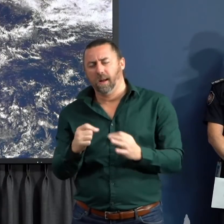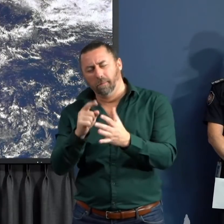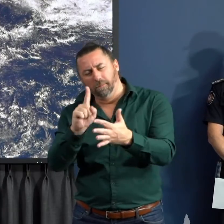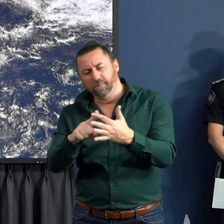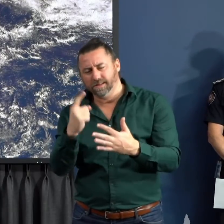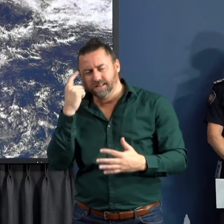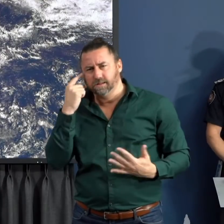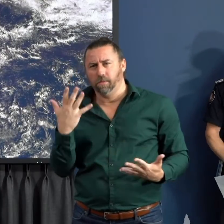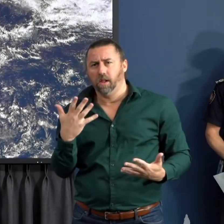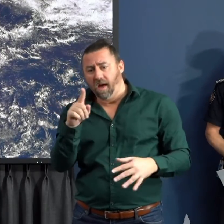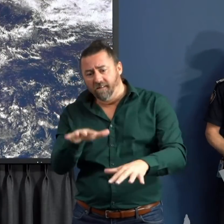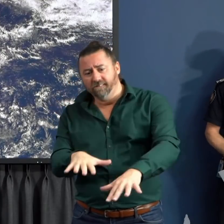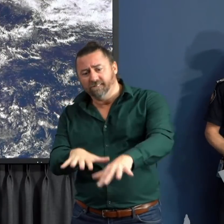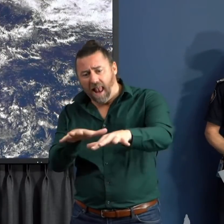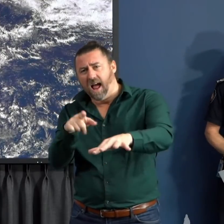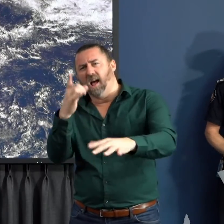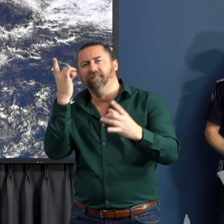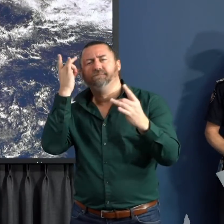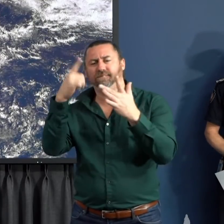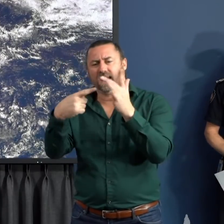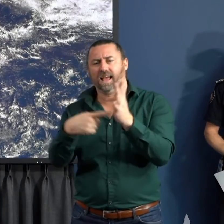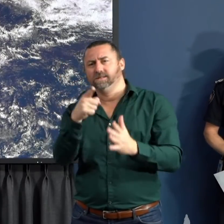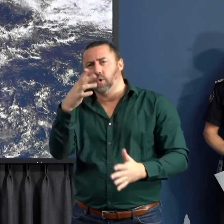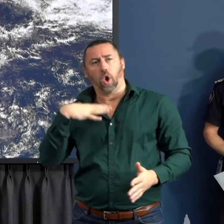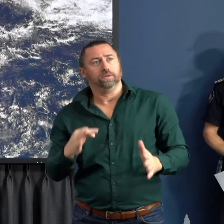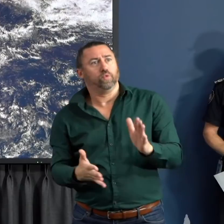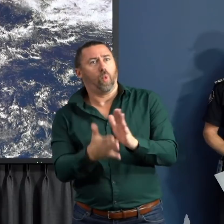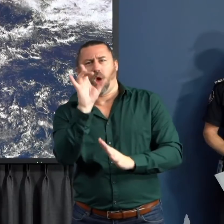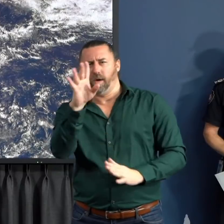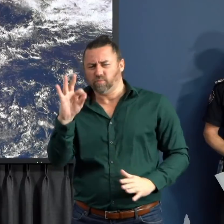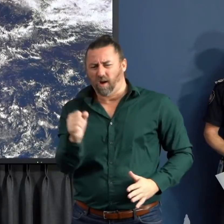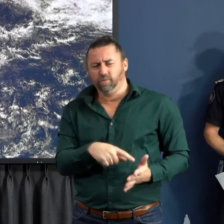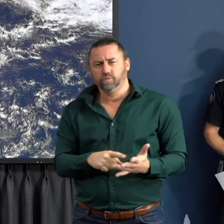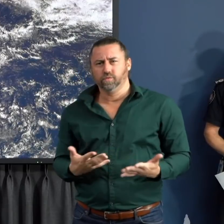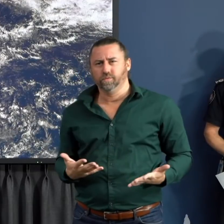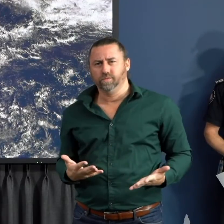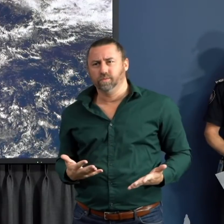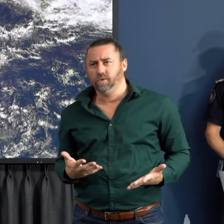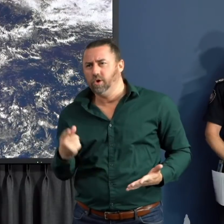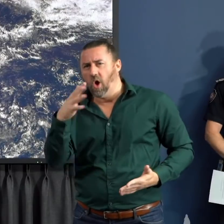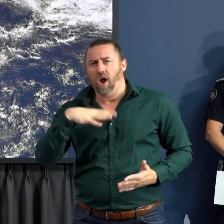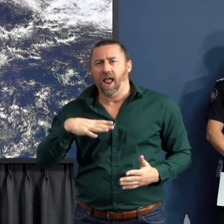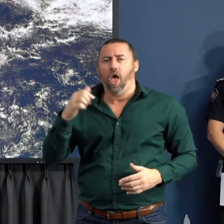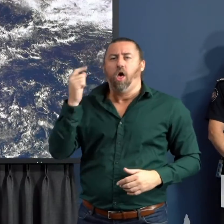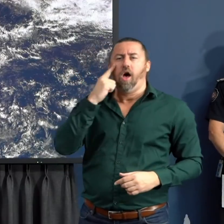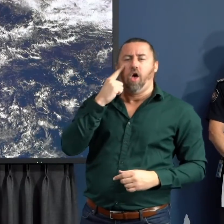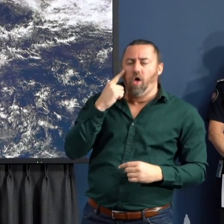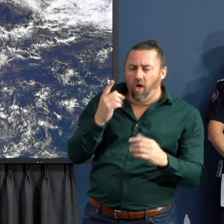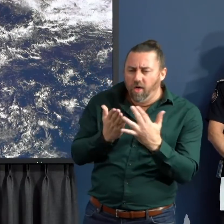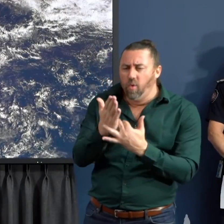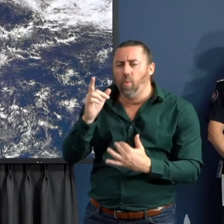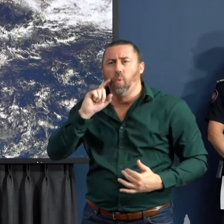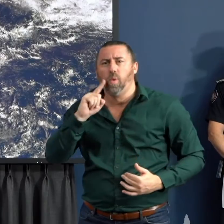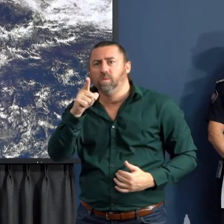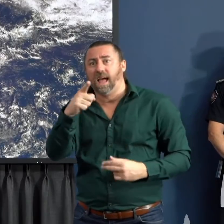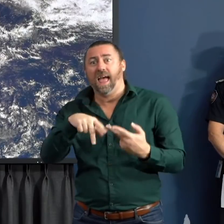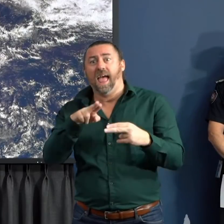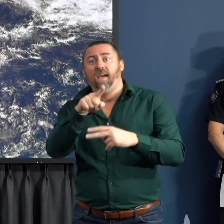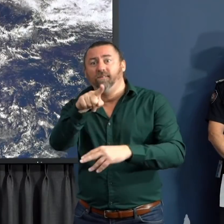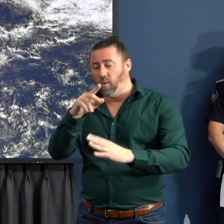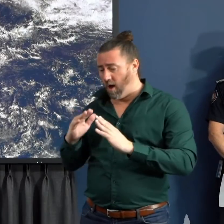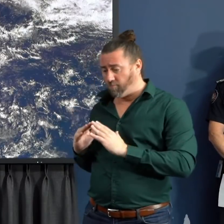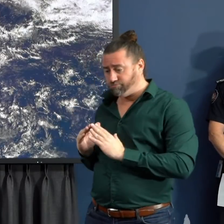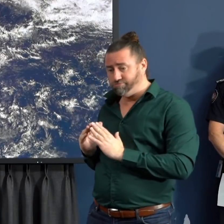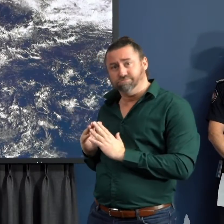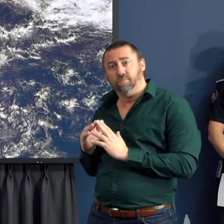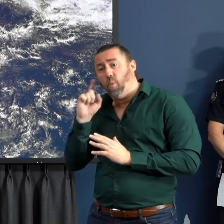it's flooded, forget it. You do not need to be out in this environment. You do not need to be out going into water. If you don't go near the water and you don't go in the